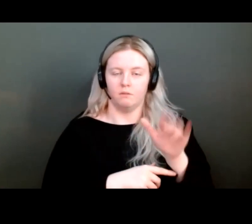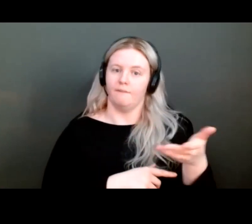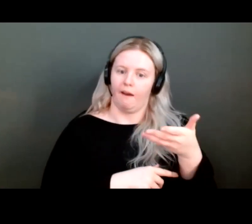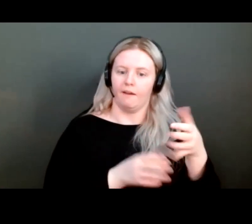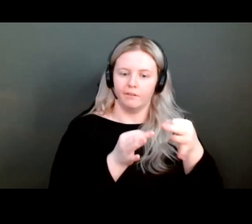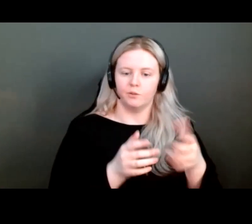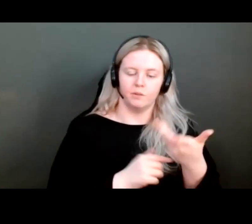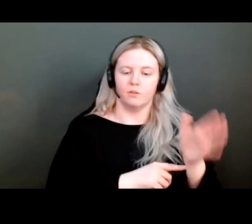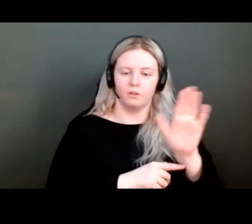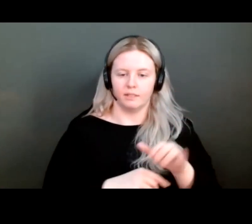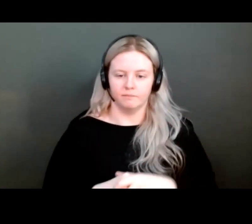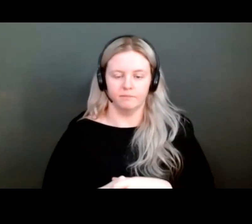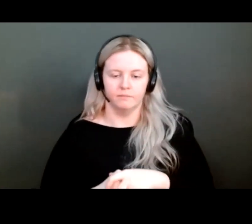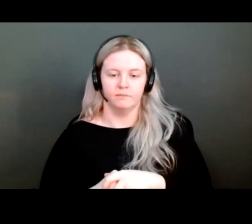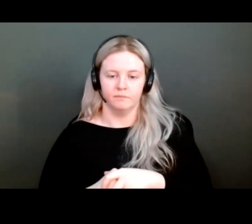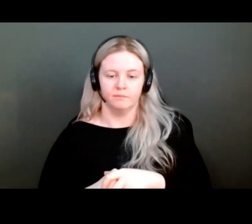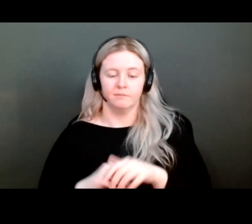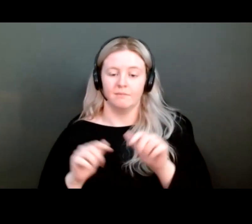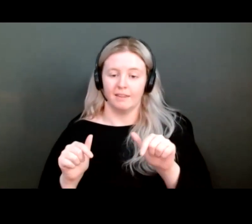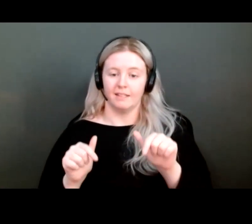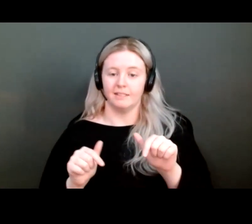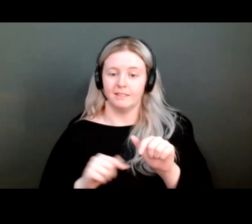is our fourth